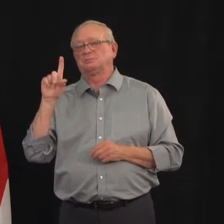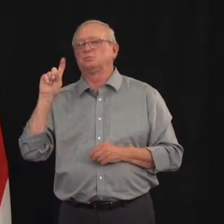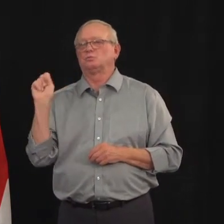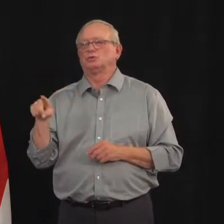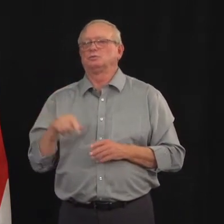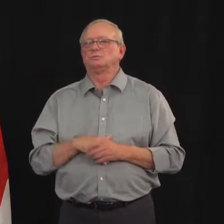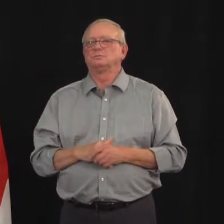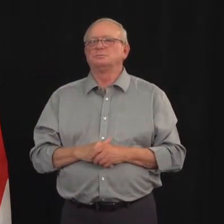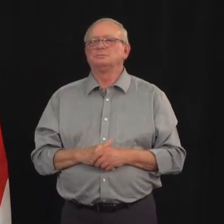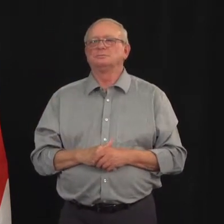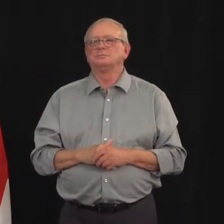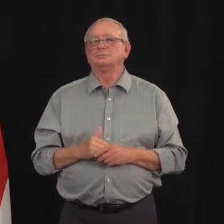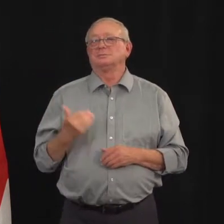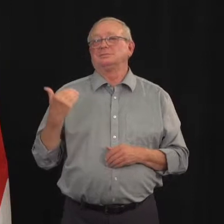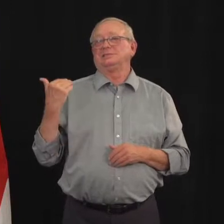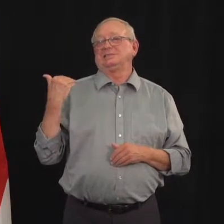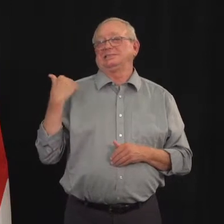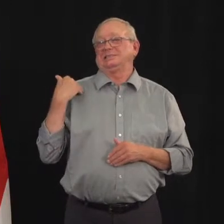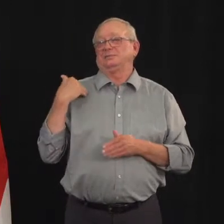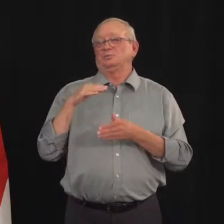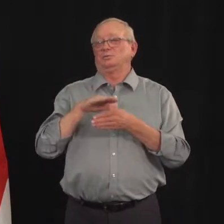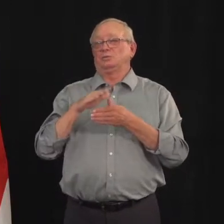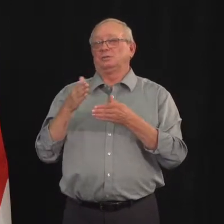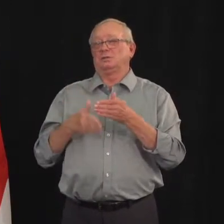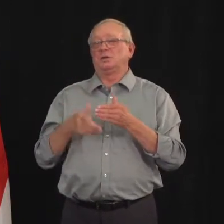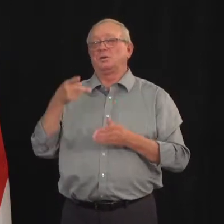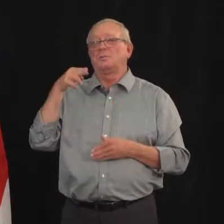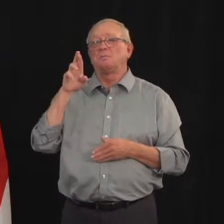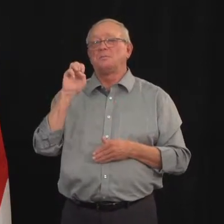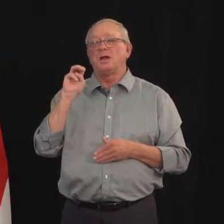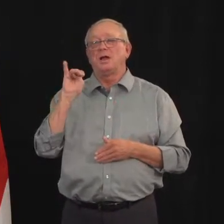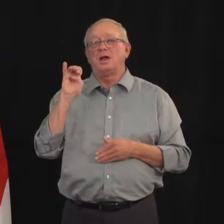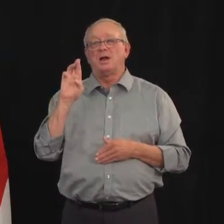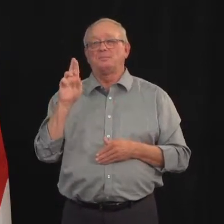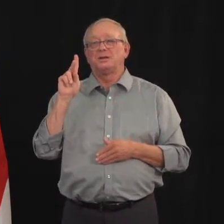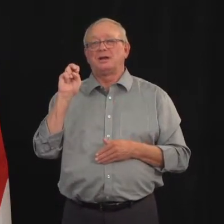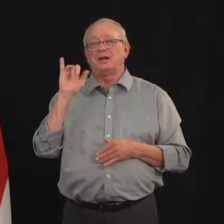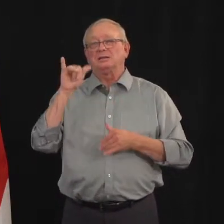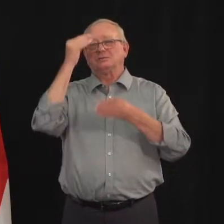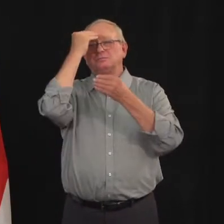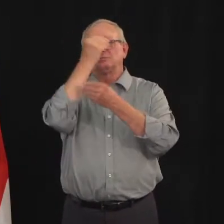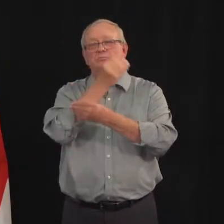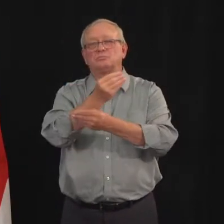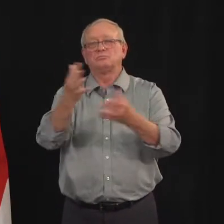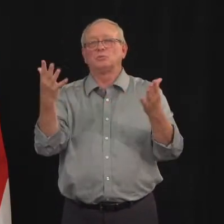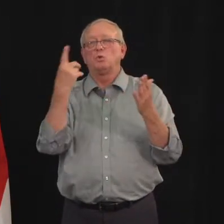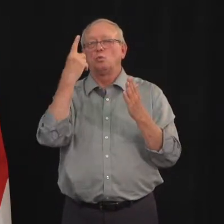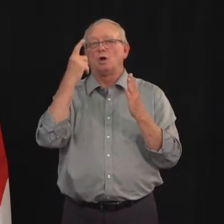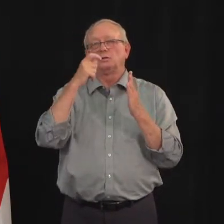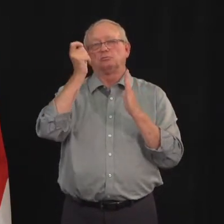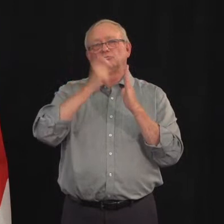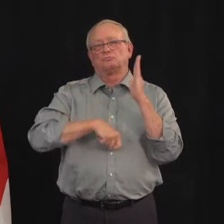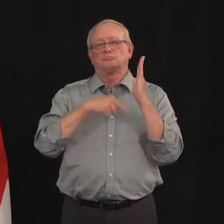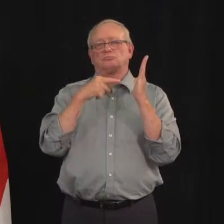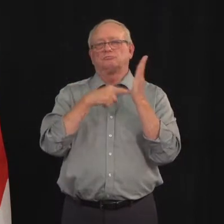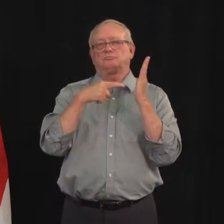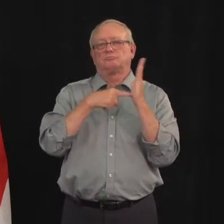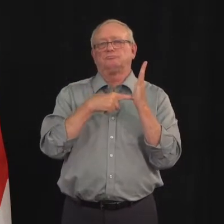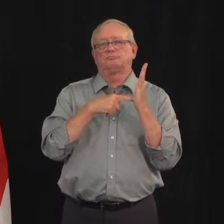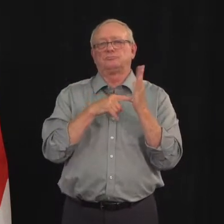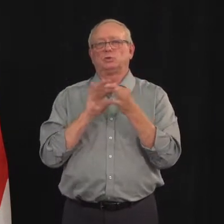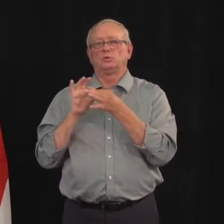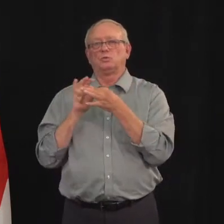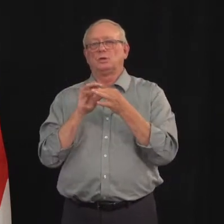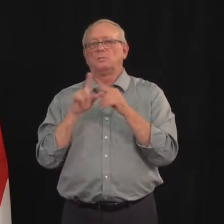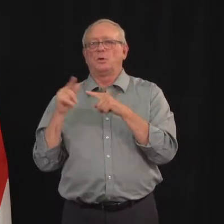Premier shared an editorial written by Danielle Smith who points to Sweden as a guiding light for our back-to-school efforts. And in the article, there's a